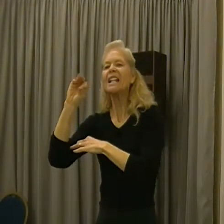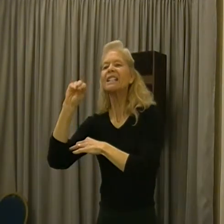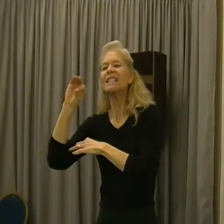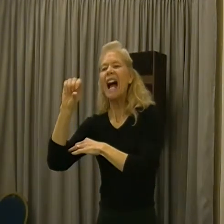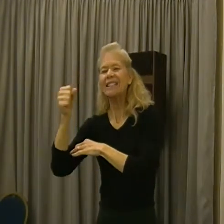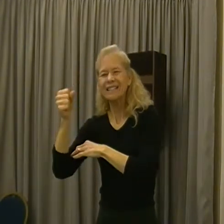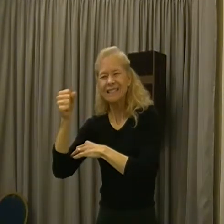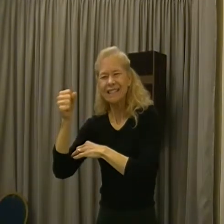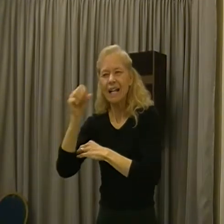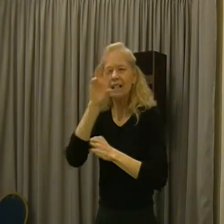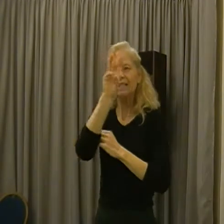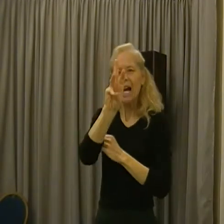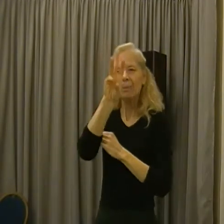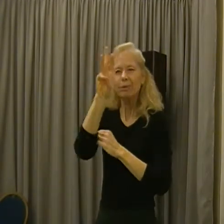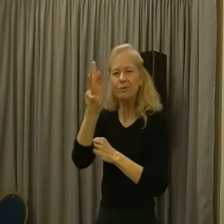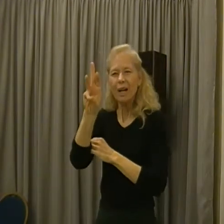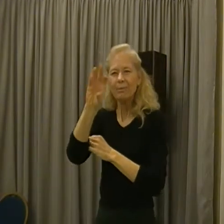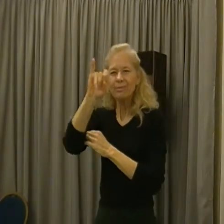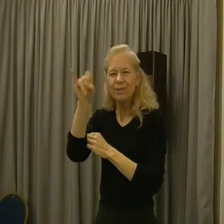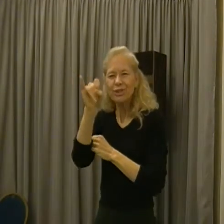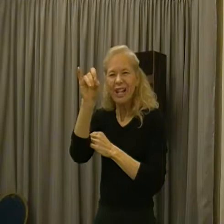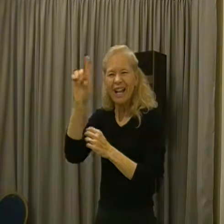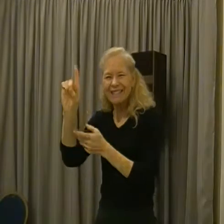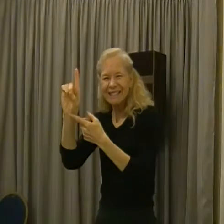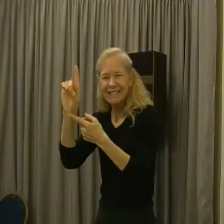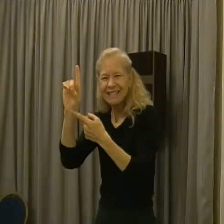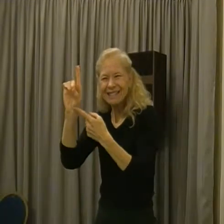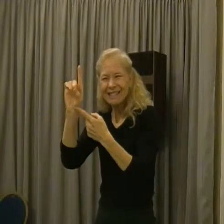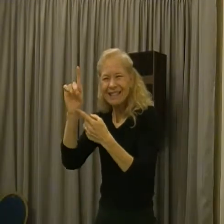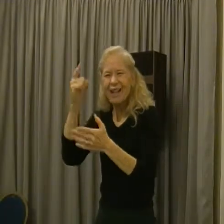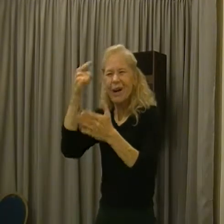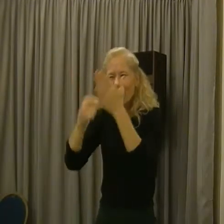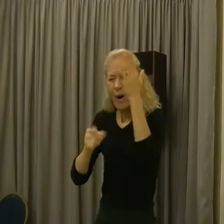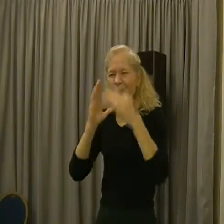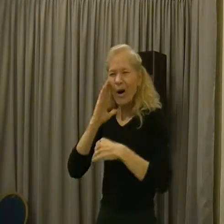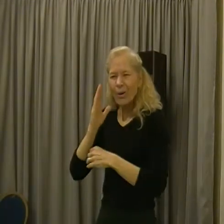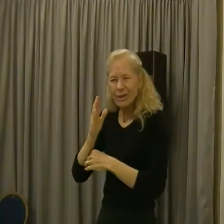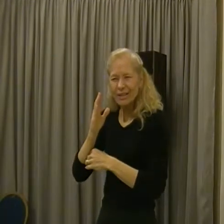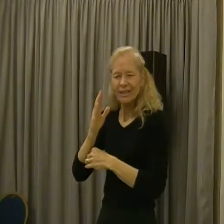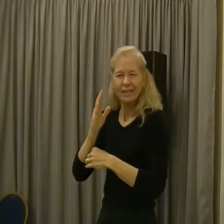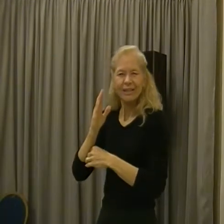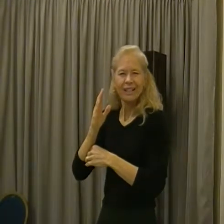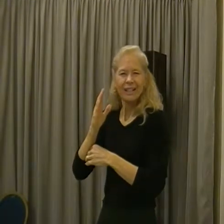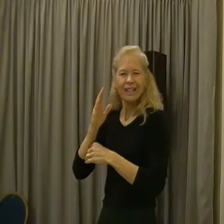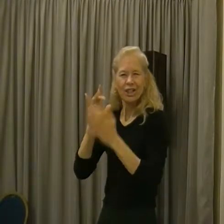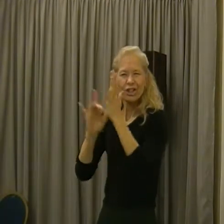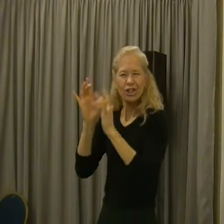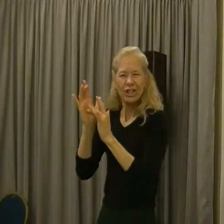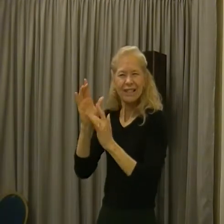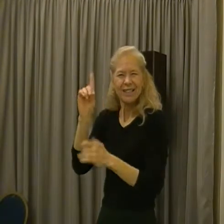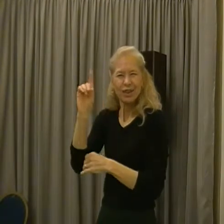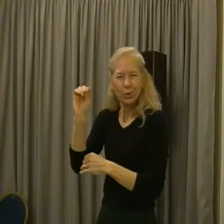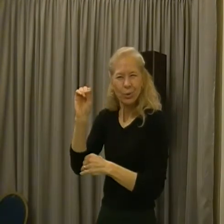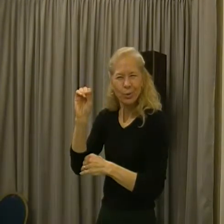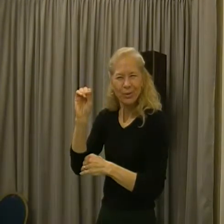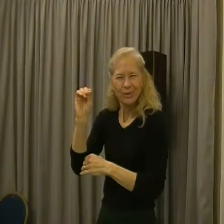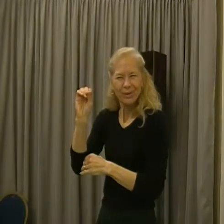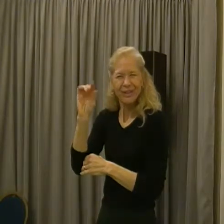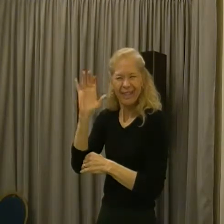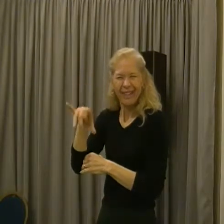Amen. And that's what ought to be the question of our life as we walk through this life. What would Jesus do?